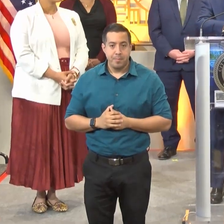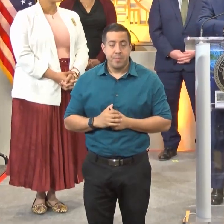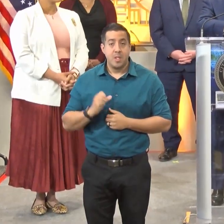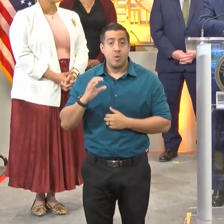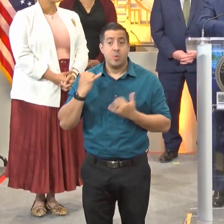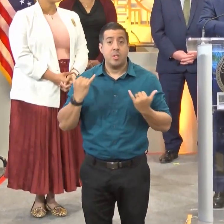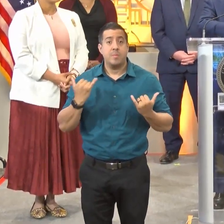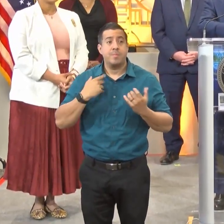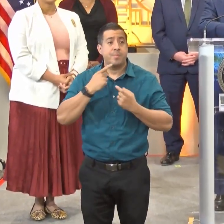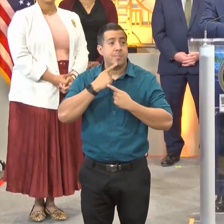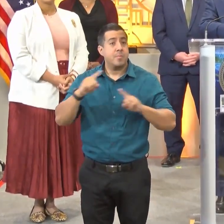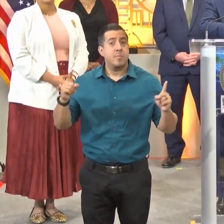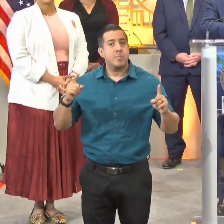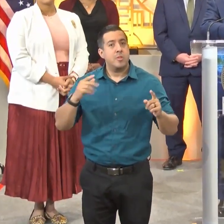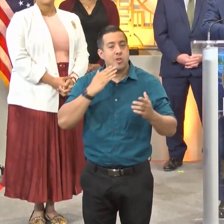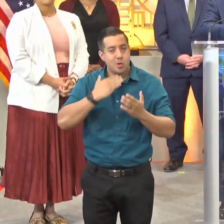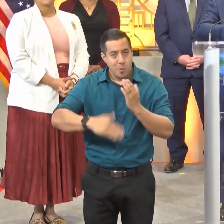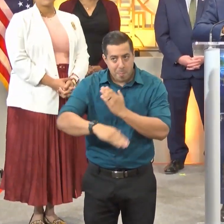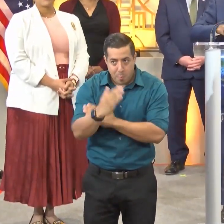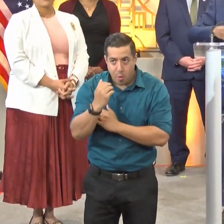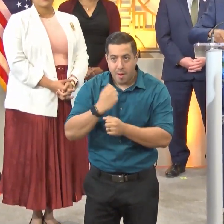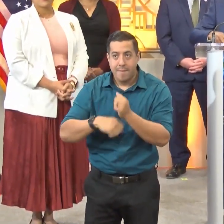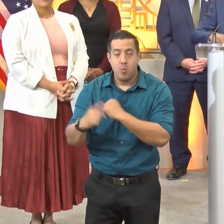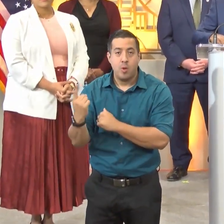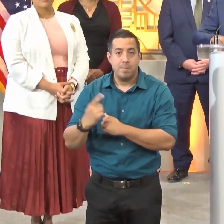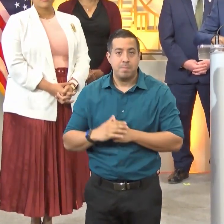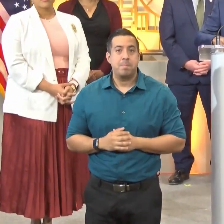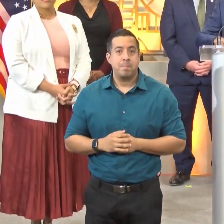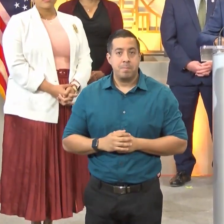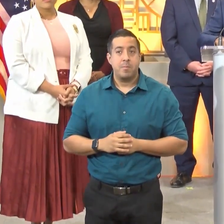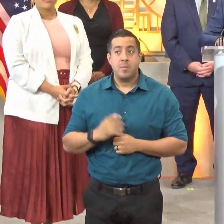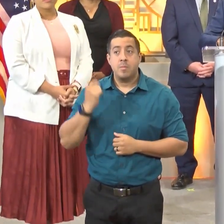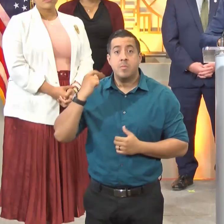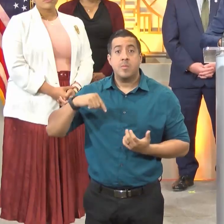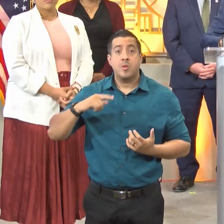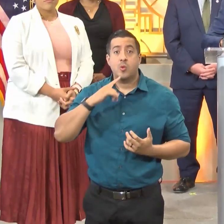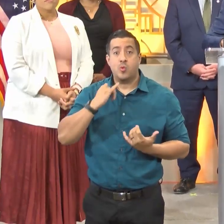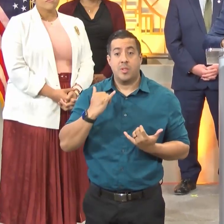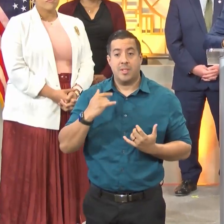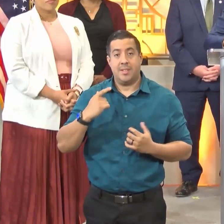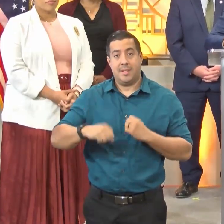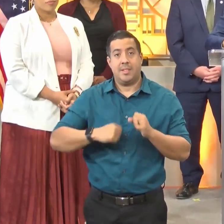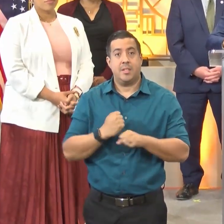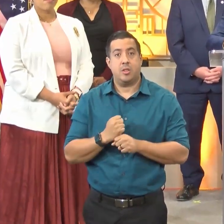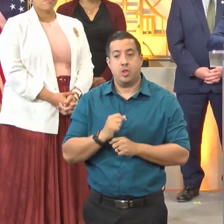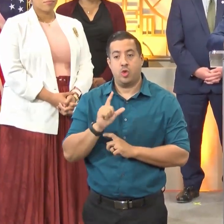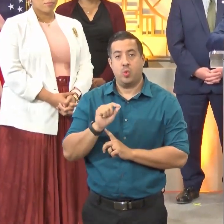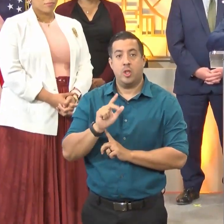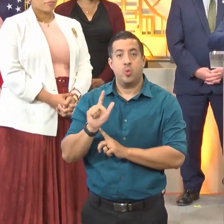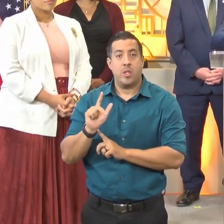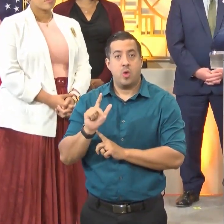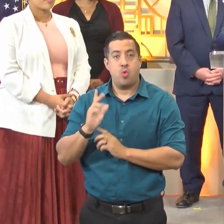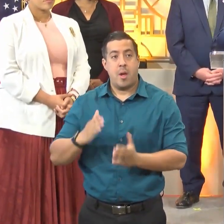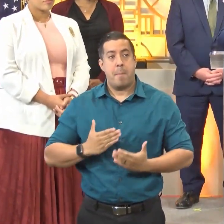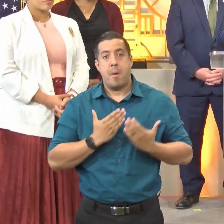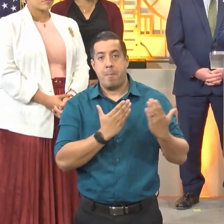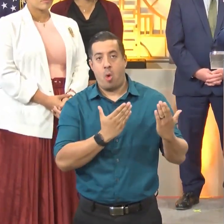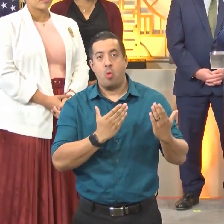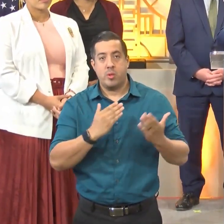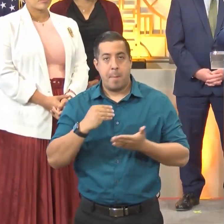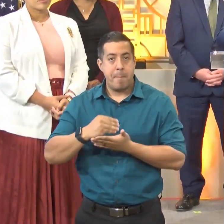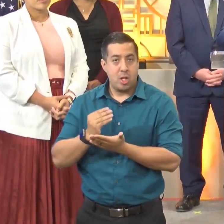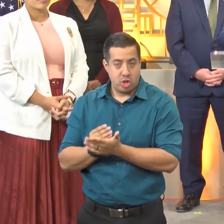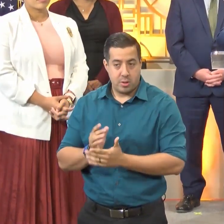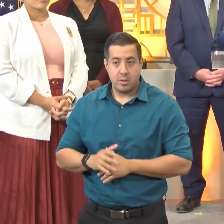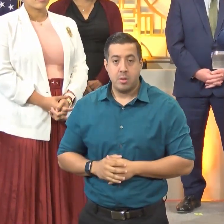Let me just say good morning to everyone. This is the fiscal year 2023 proposed budget,